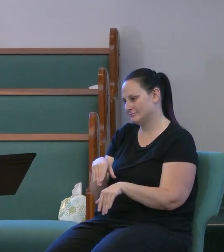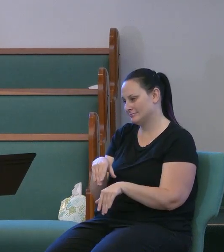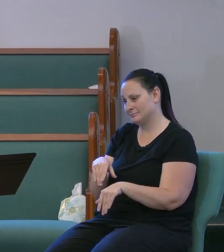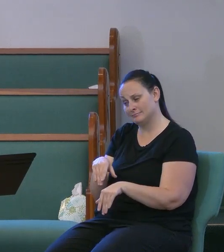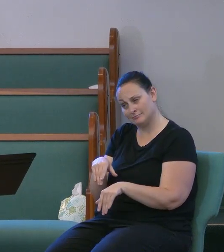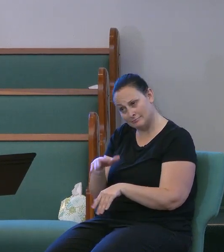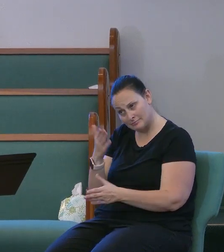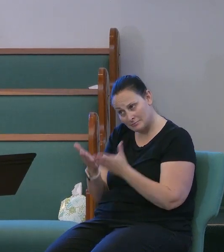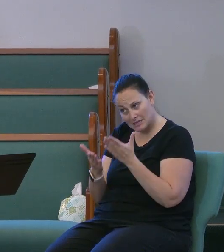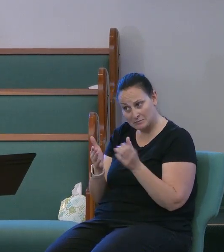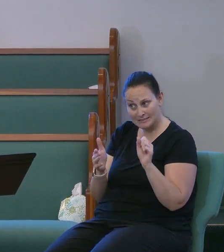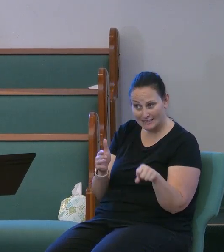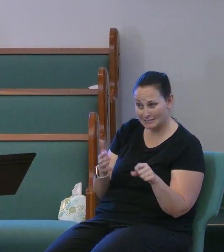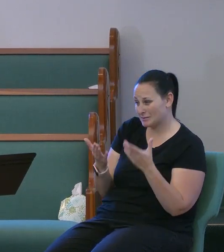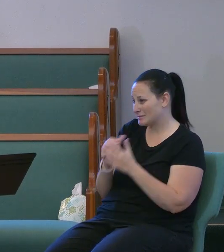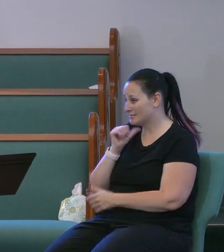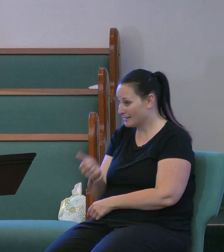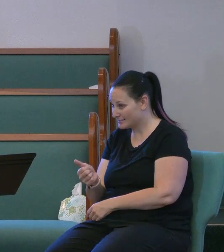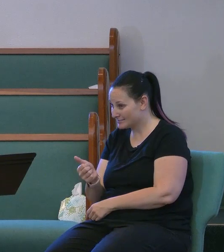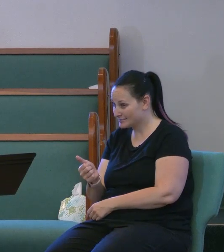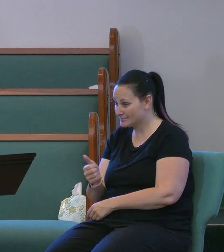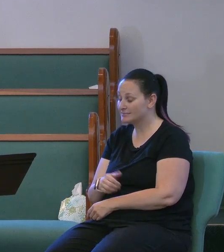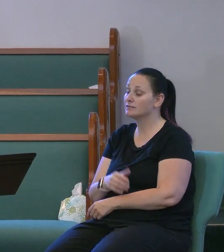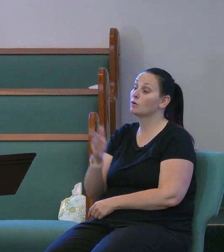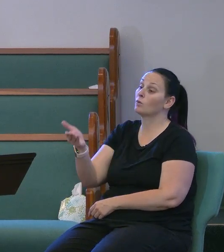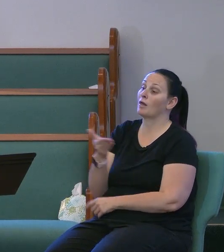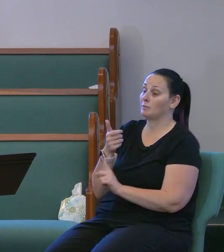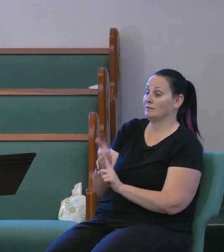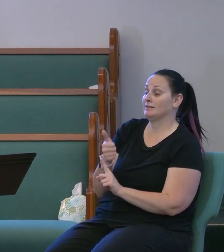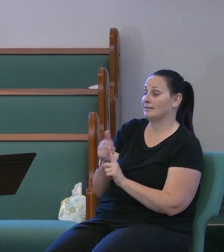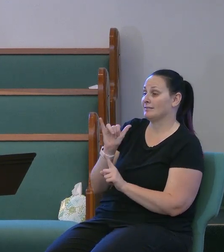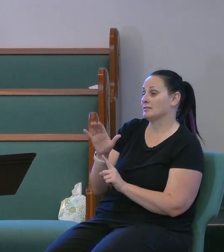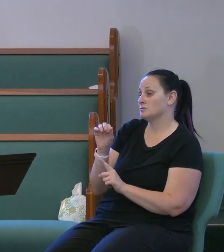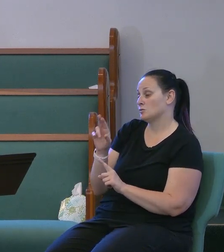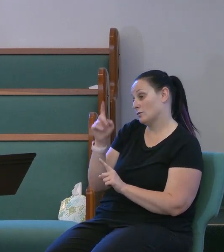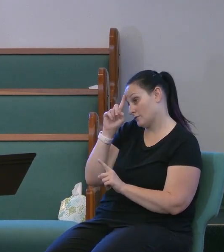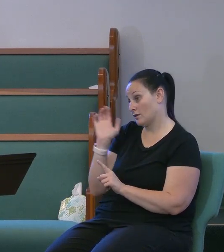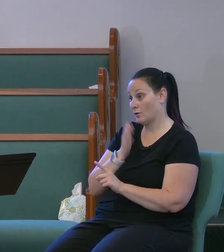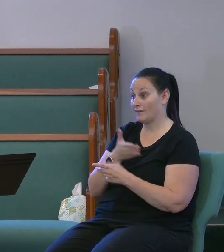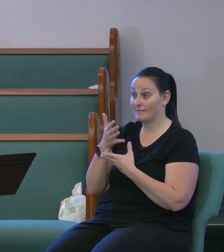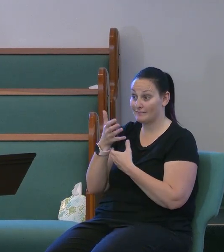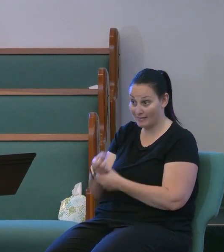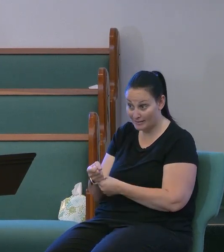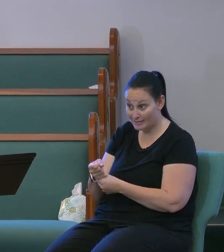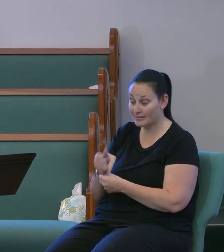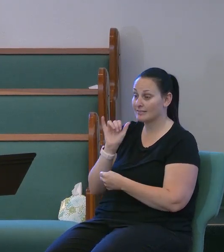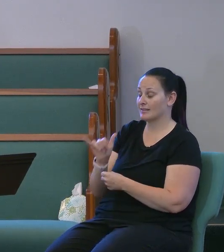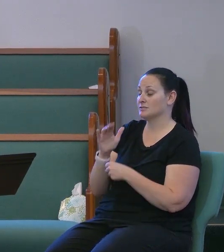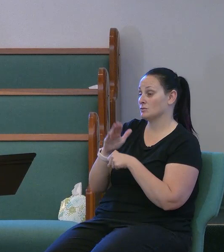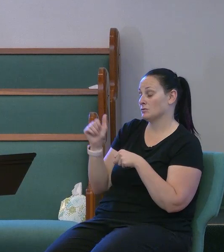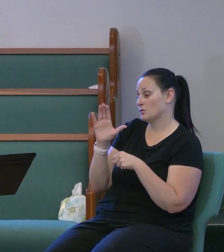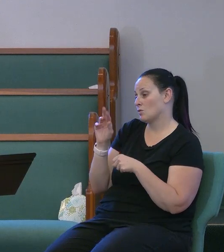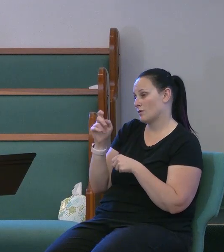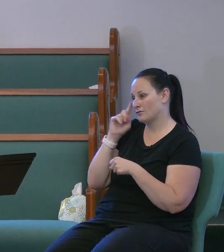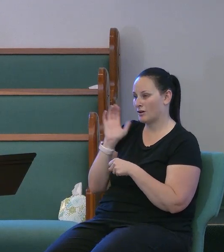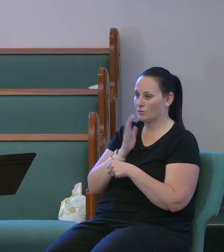Maybe it is, and maybe it's not. Welcoming is the core of our faith. It is the core of our call. It